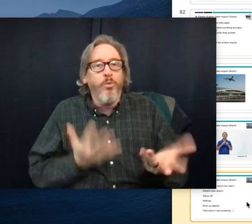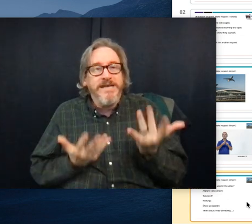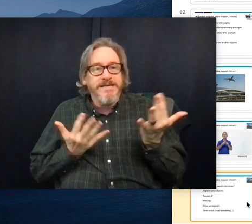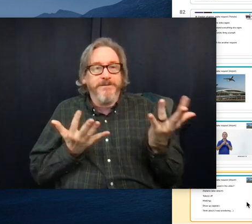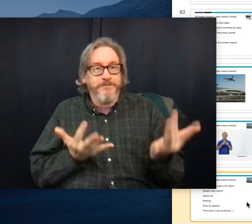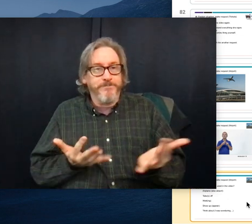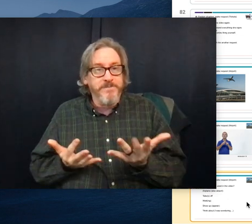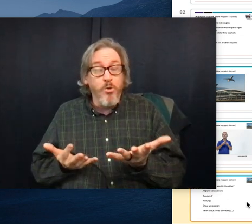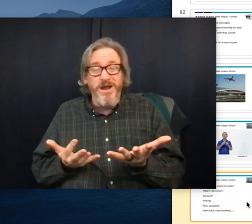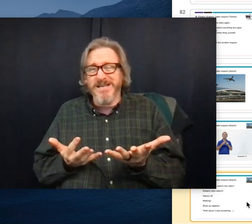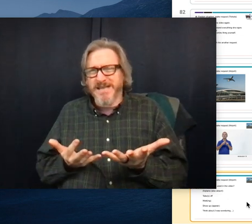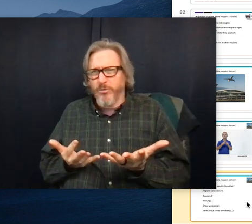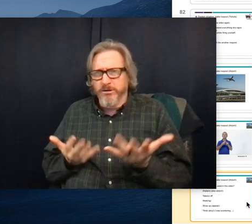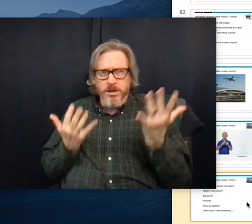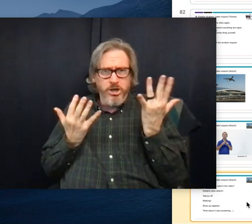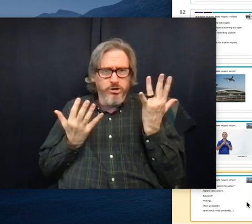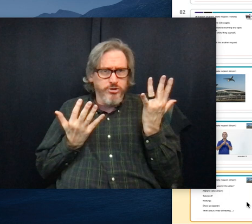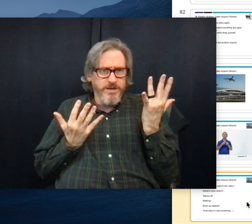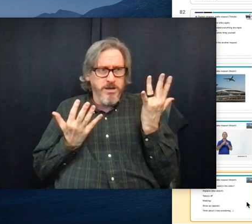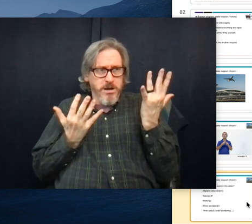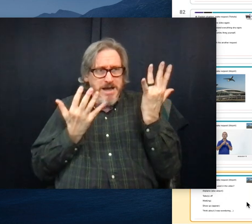Through.